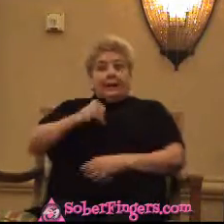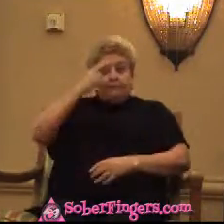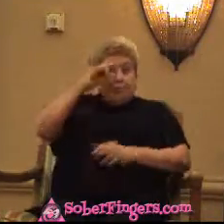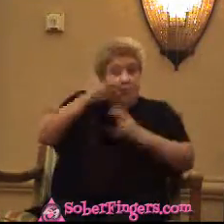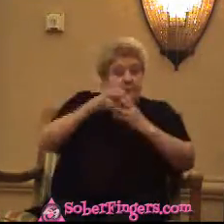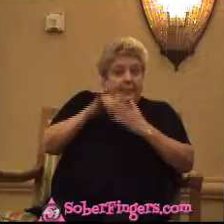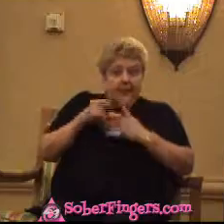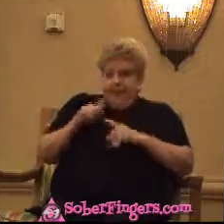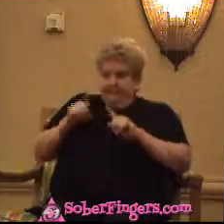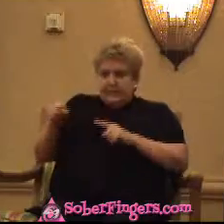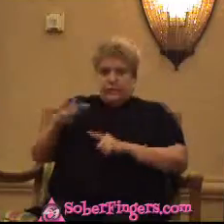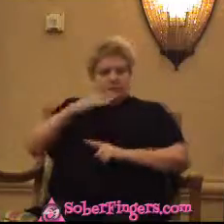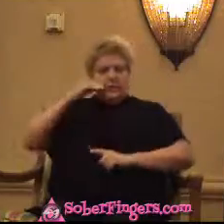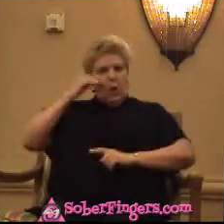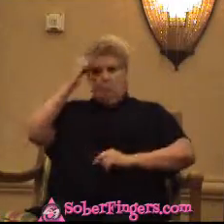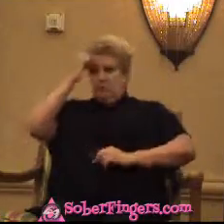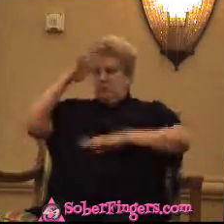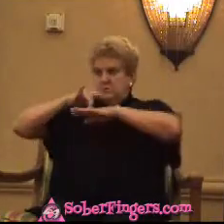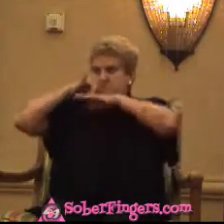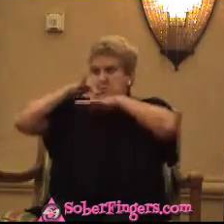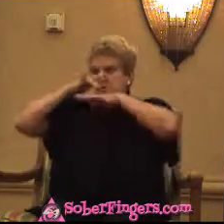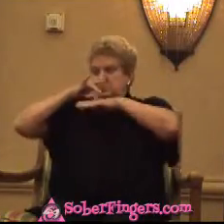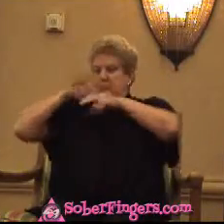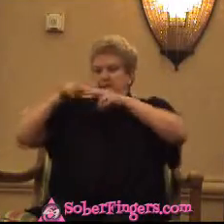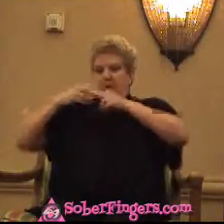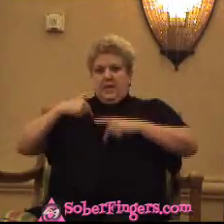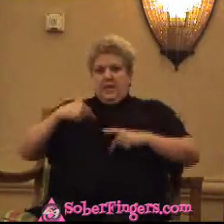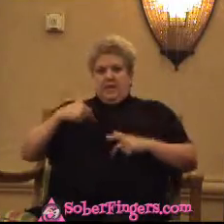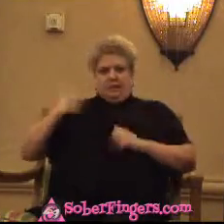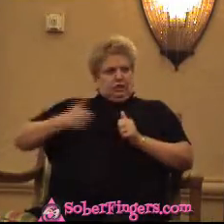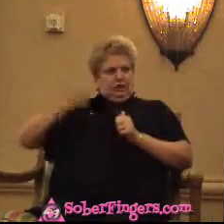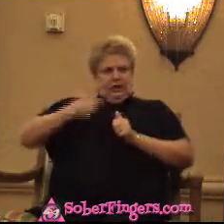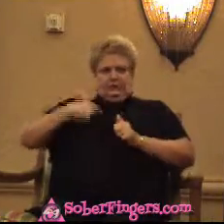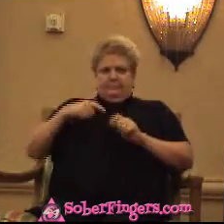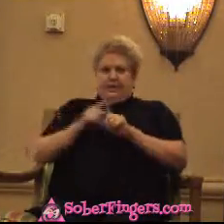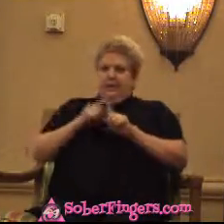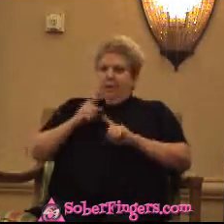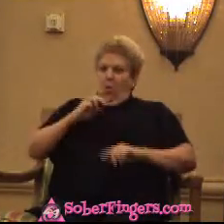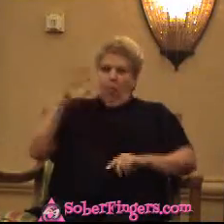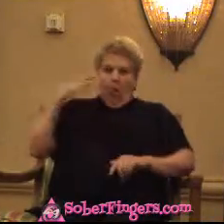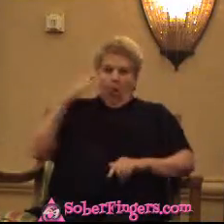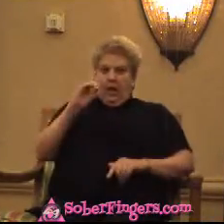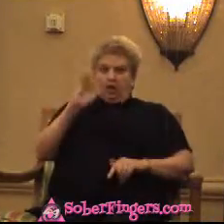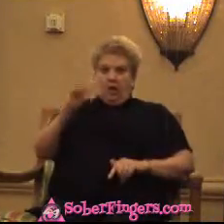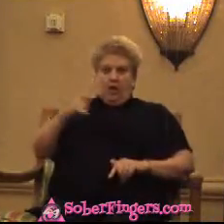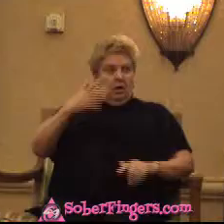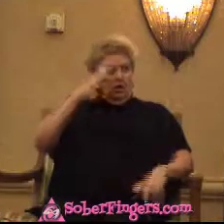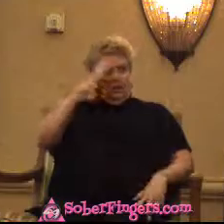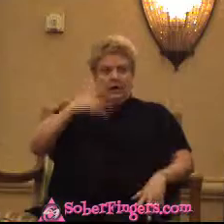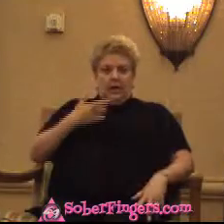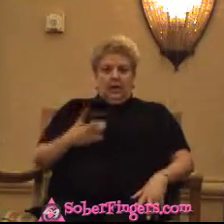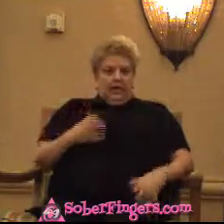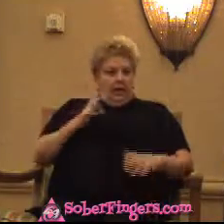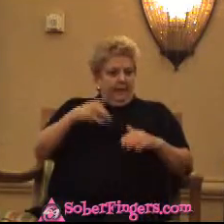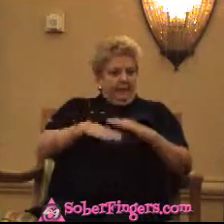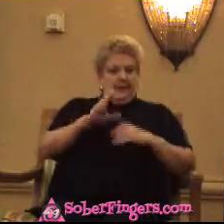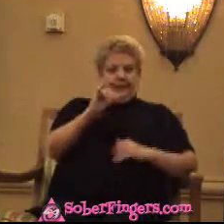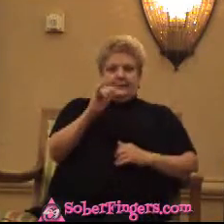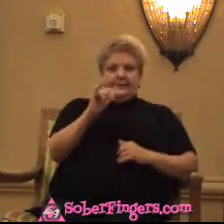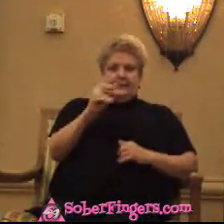And she's chasing me all over Reno like a mad dog. I mean, it was unbelievable. I'd be in a casino playing blackjack or something, she'd come in and just clear the